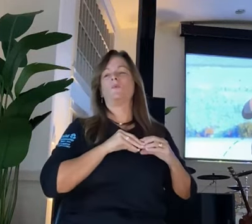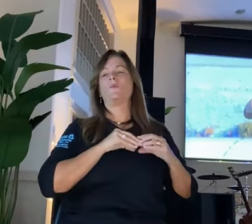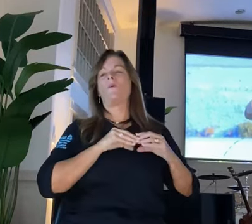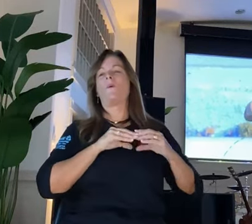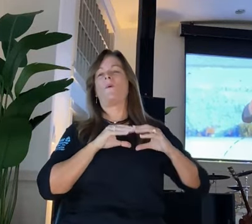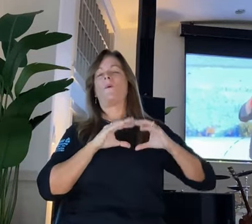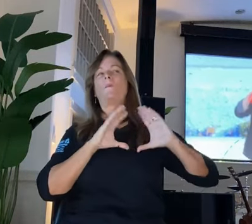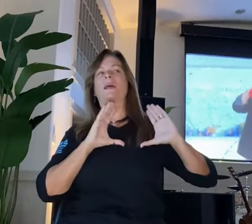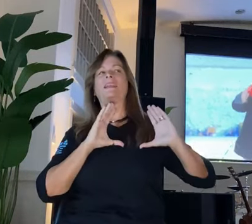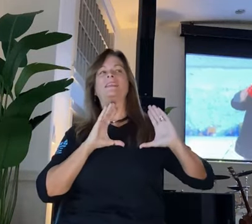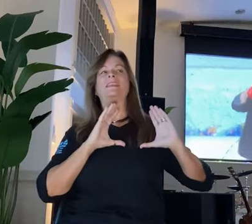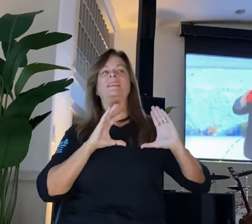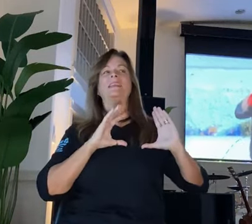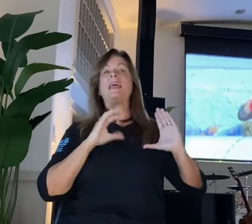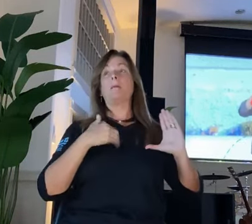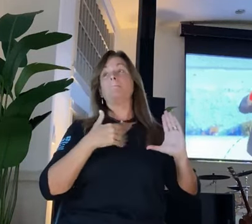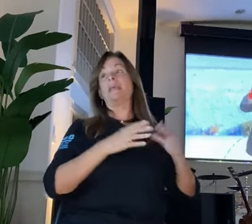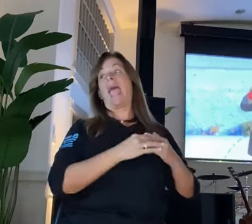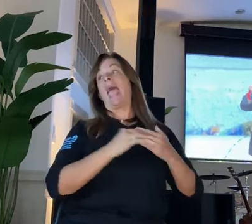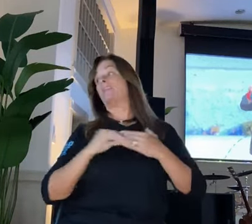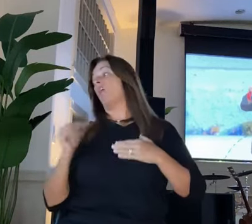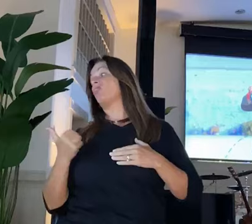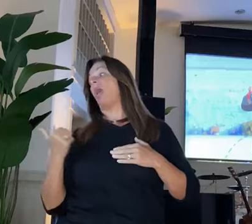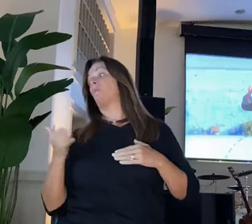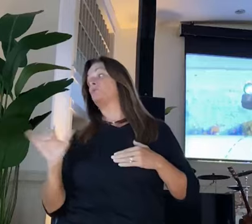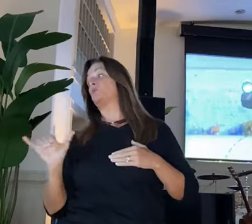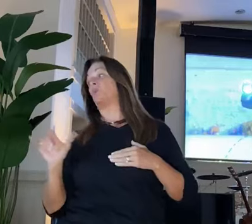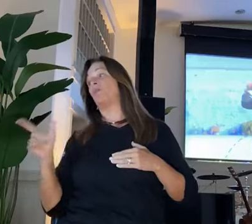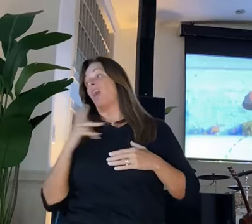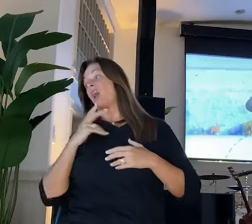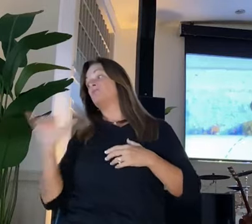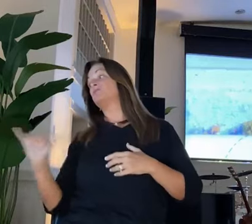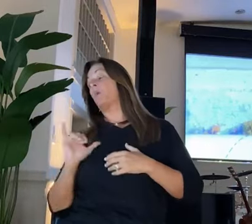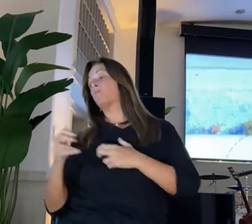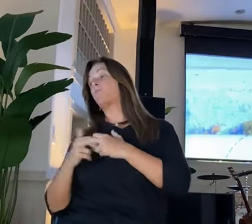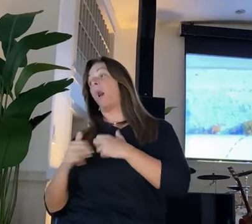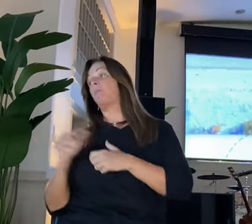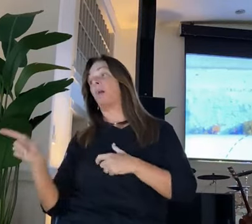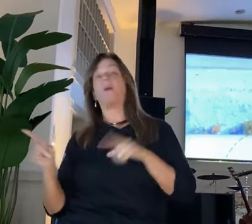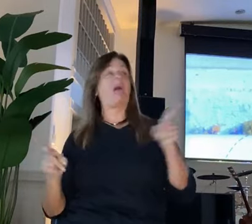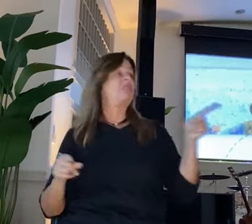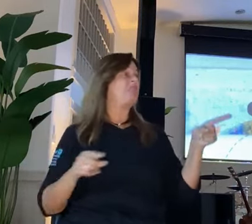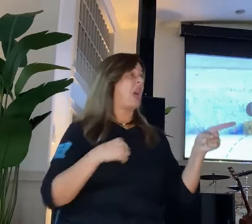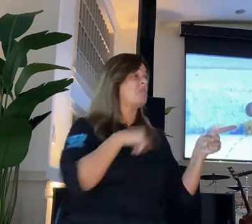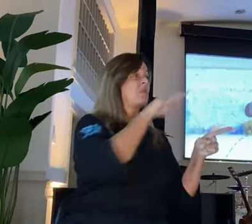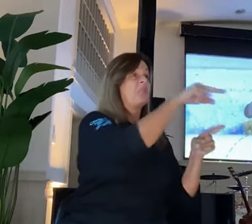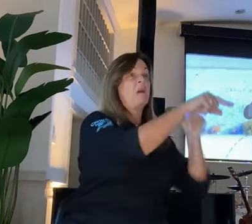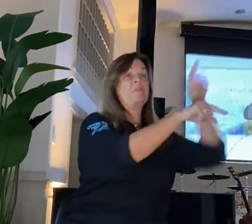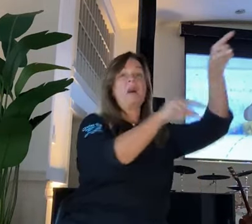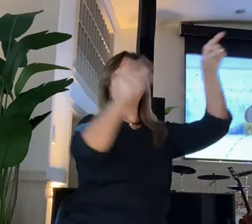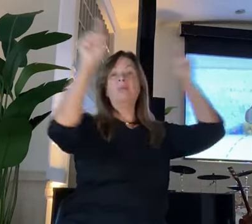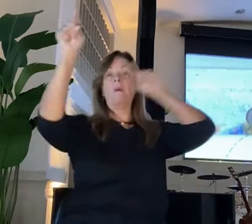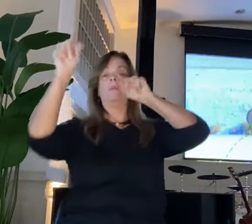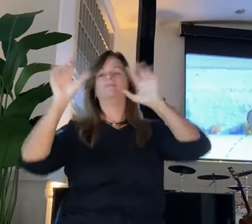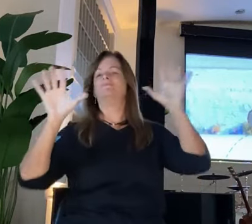like, well, Lord, I'm not the only one dealing with that. What about them? Right? Especially him over there, right? I mean,